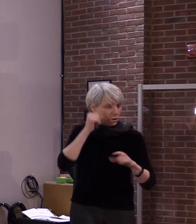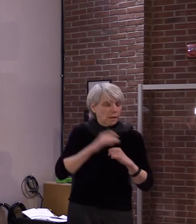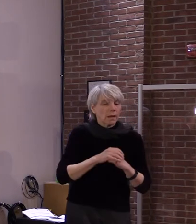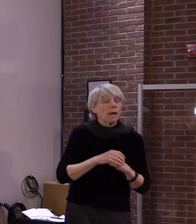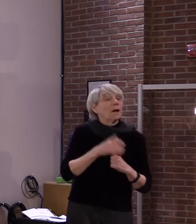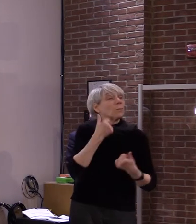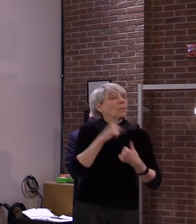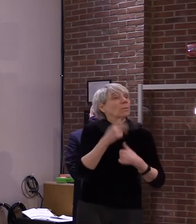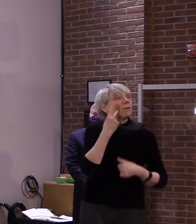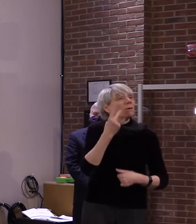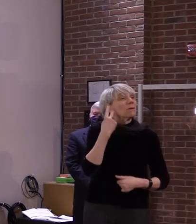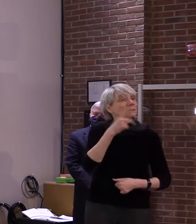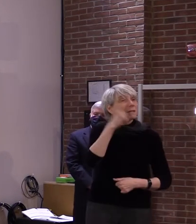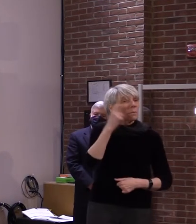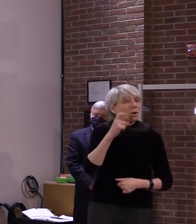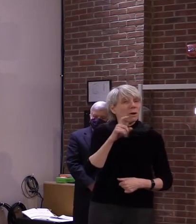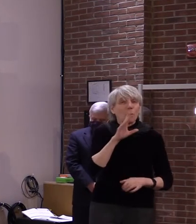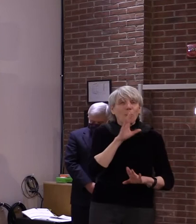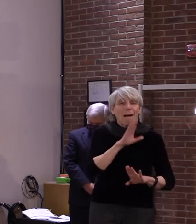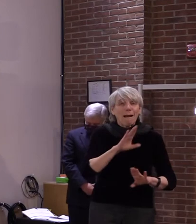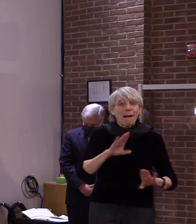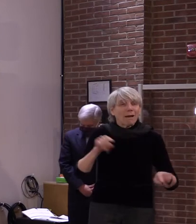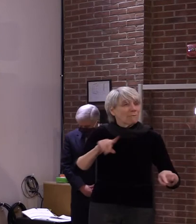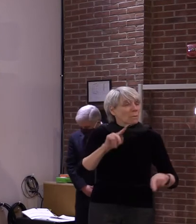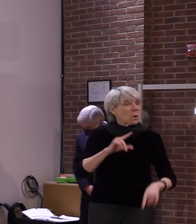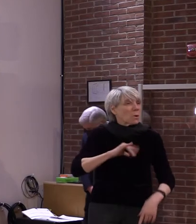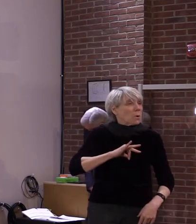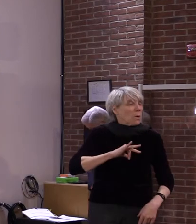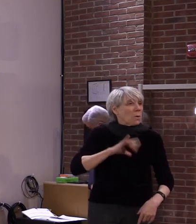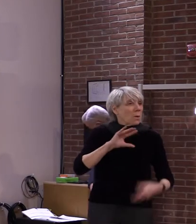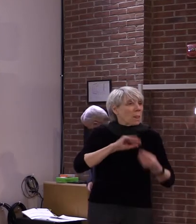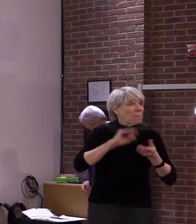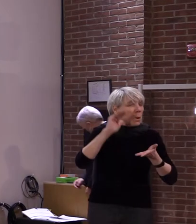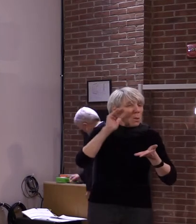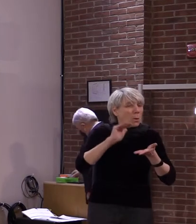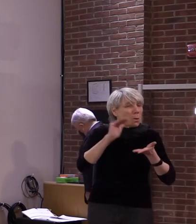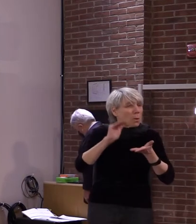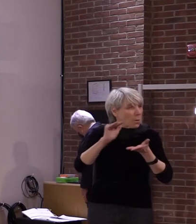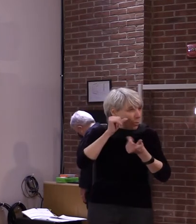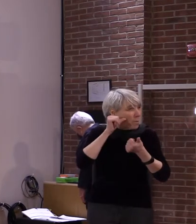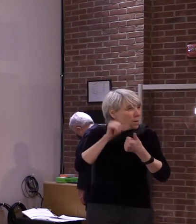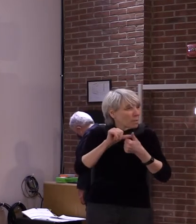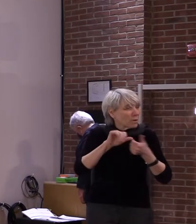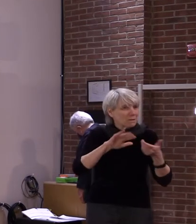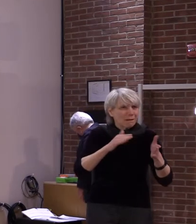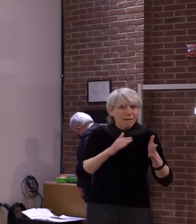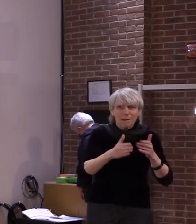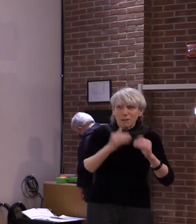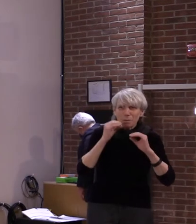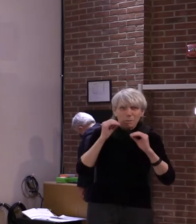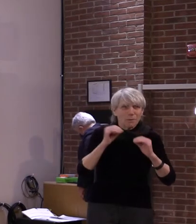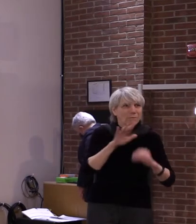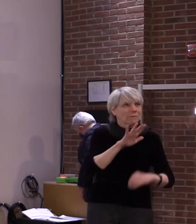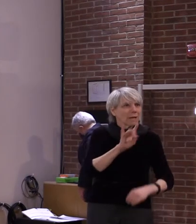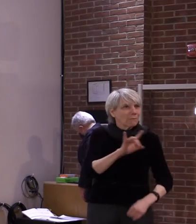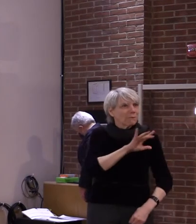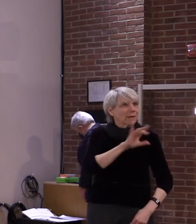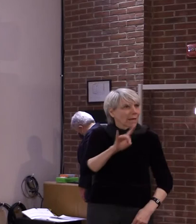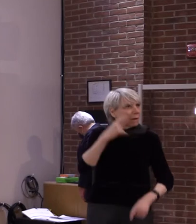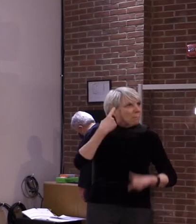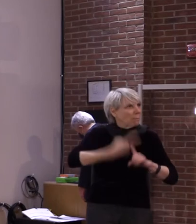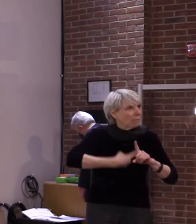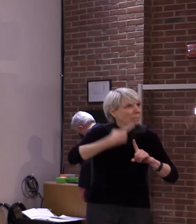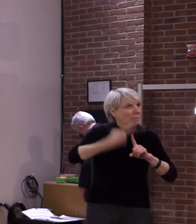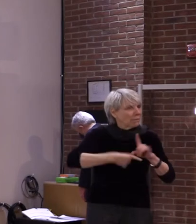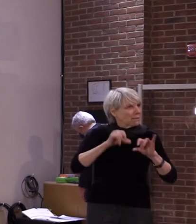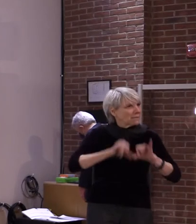we had practically no deaths over a period of a few months we were in a much better place